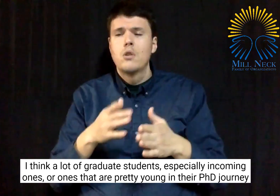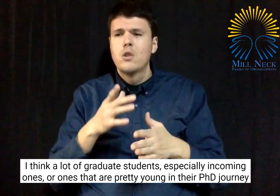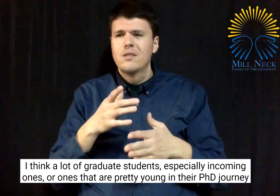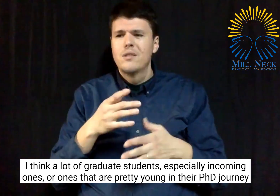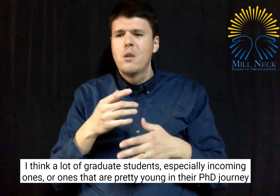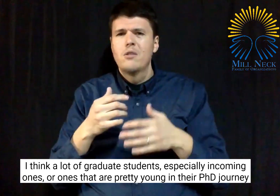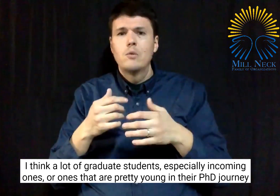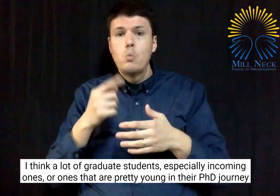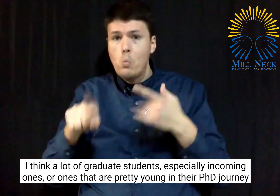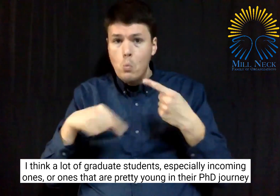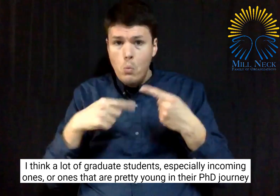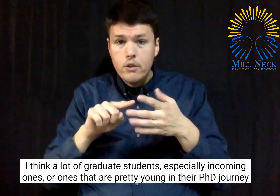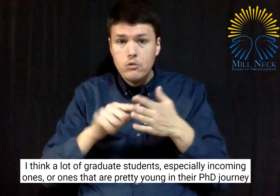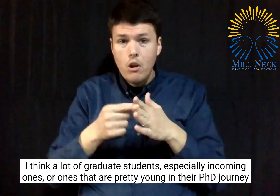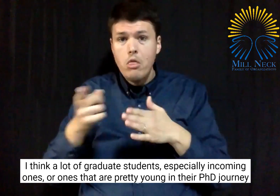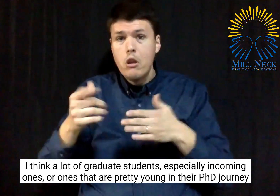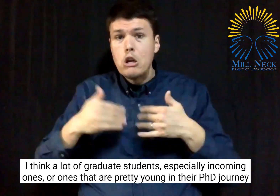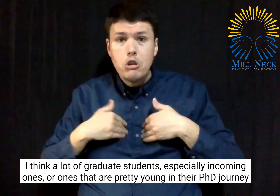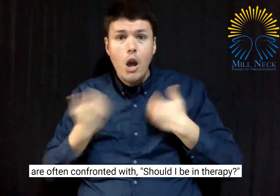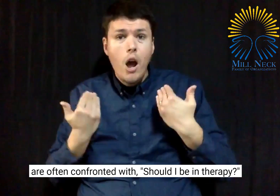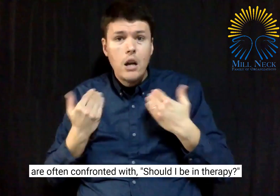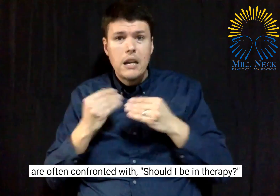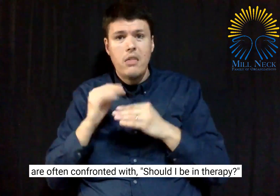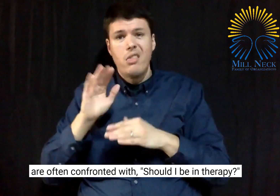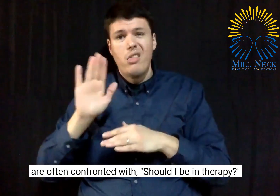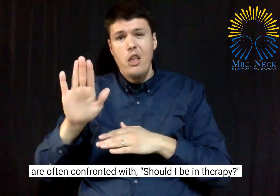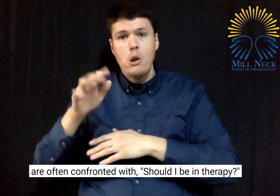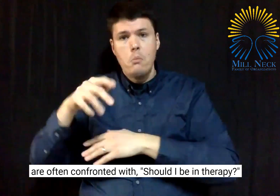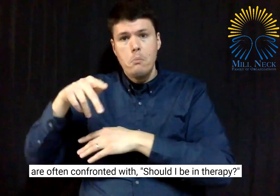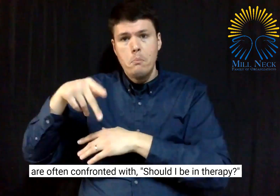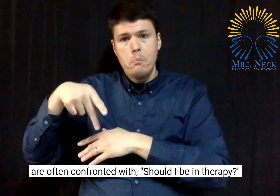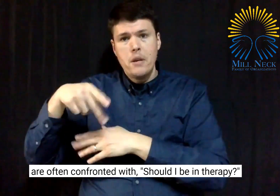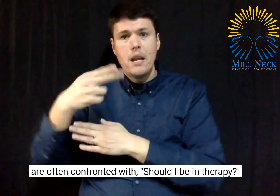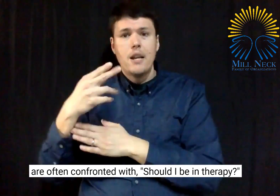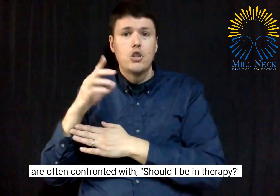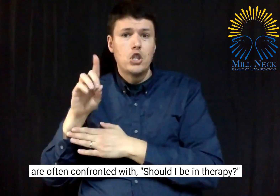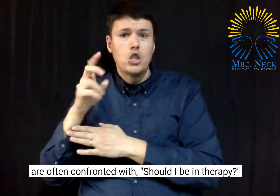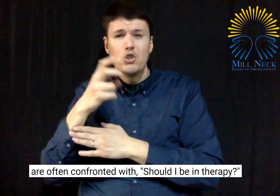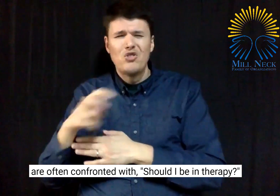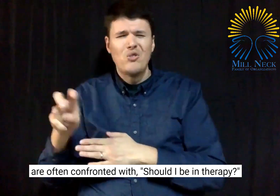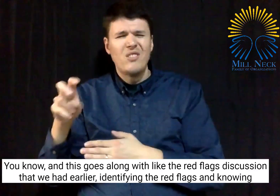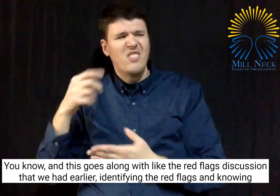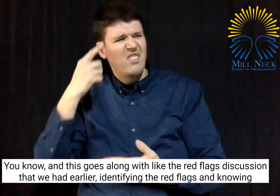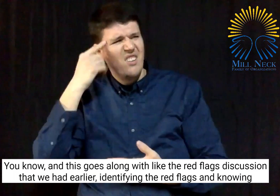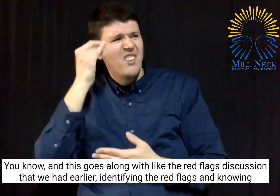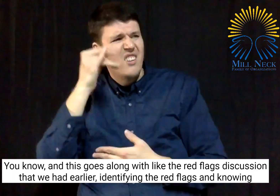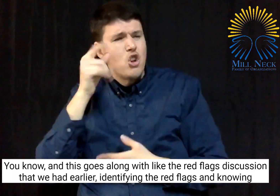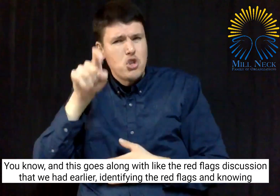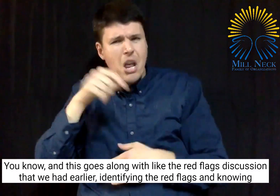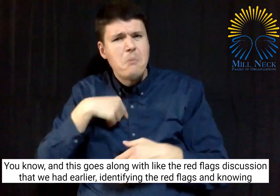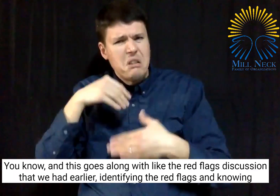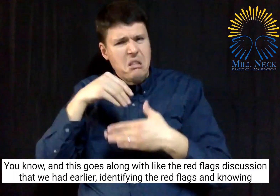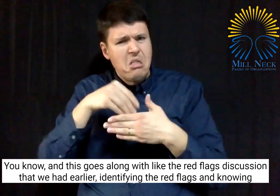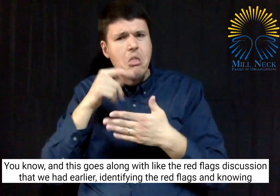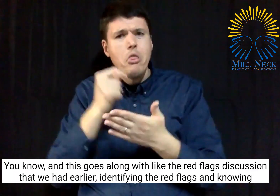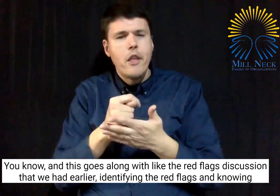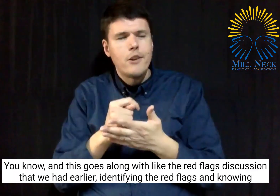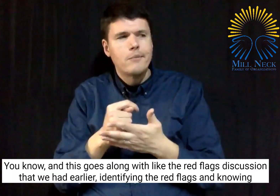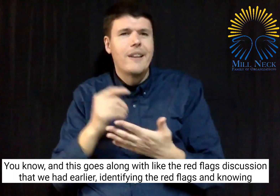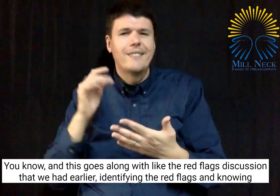their PhD journey, are often confronted with, should I be in therapy? And this goes along with like the red flags discussion that we had